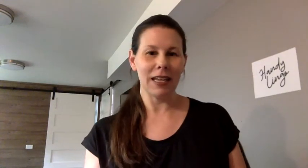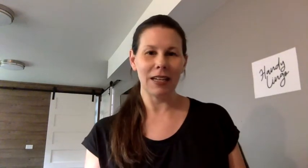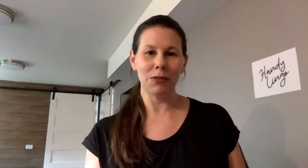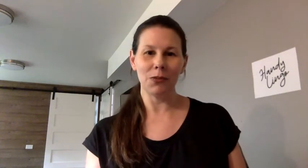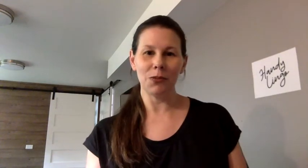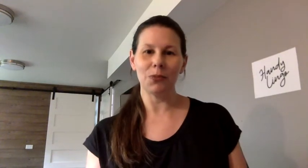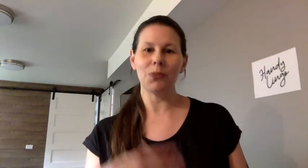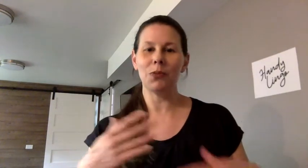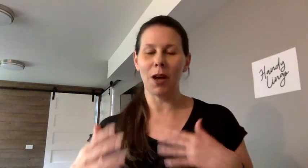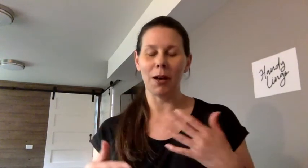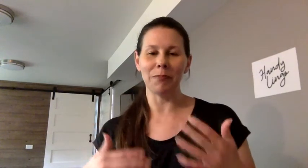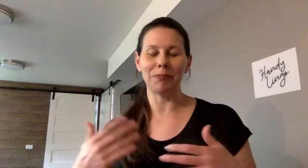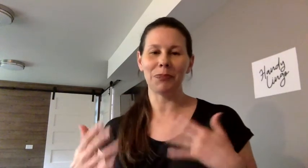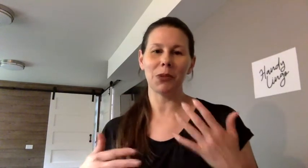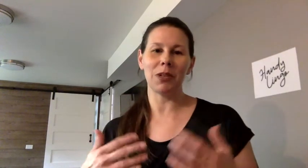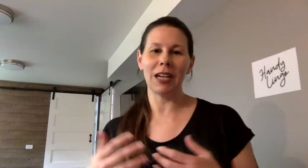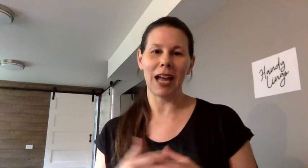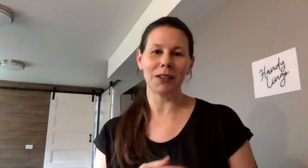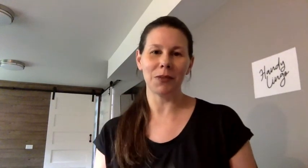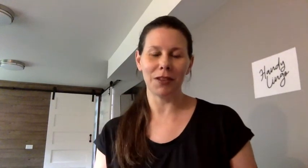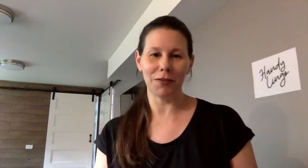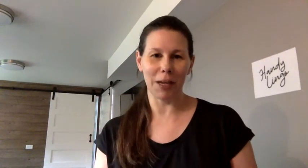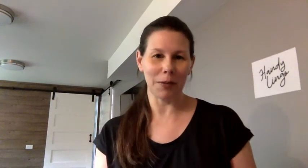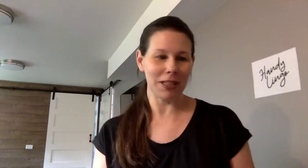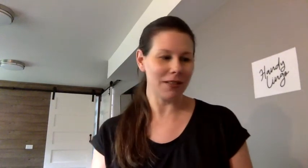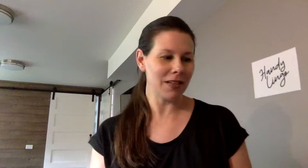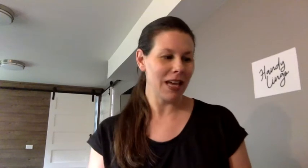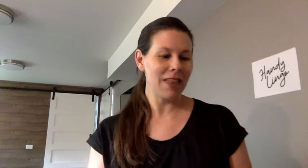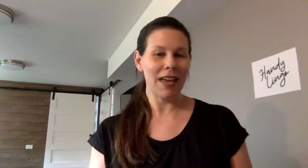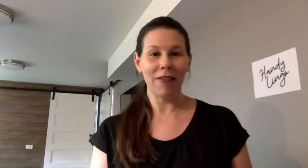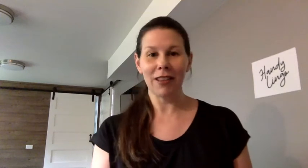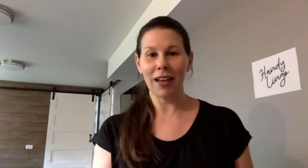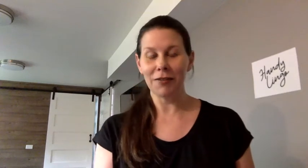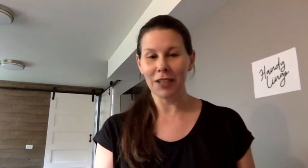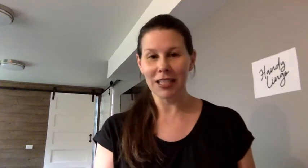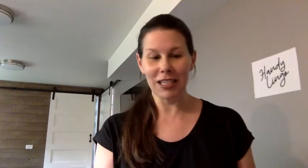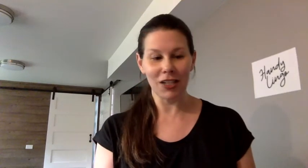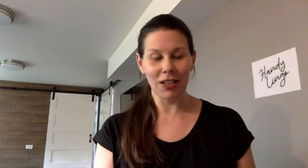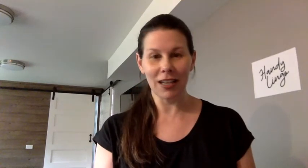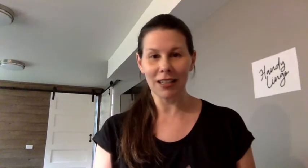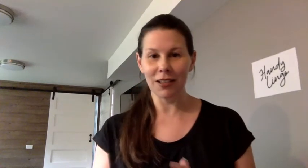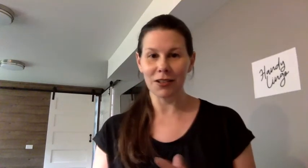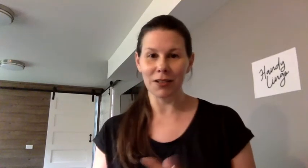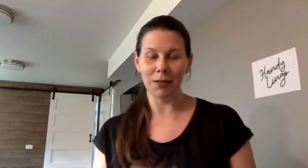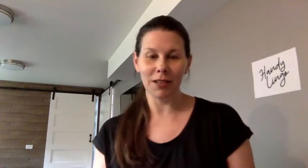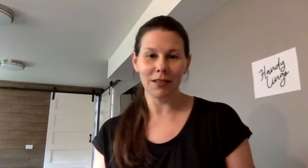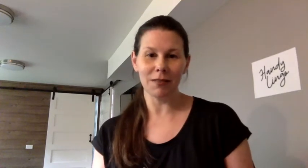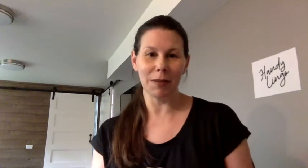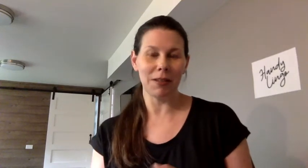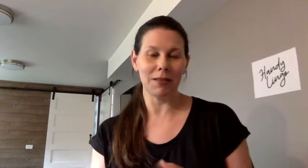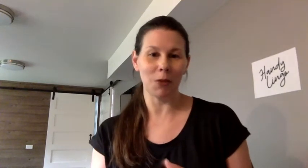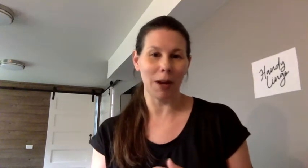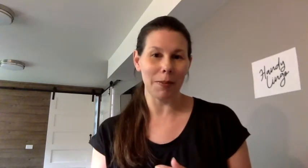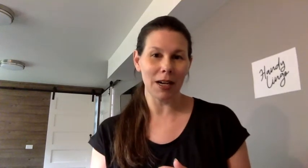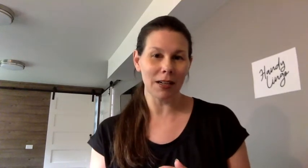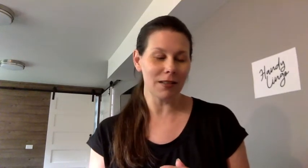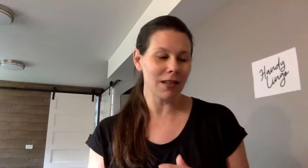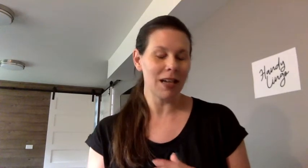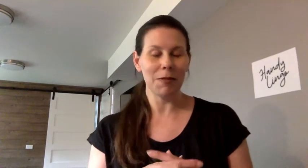can reenact with their families. They have a lot of fun teaching that to their siblings, maybe some grandparents, maybe